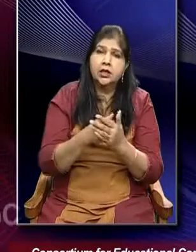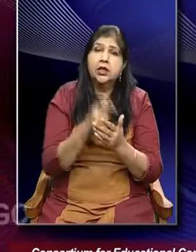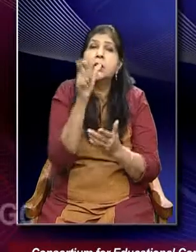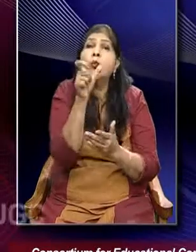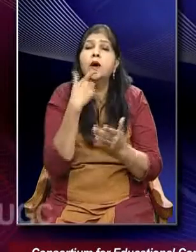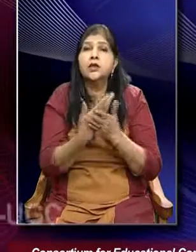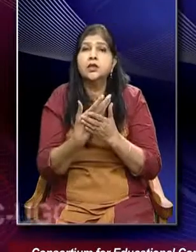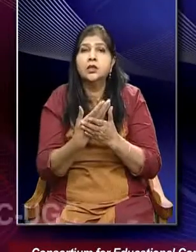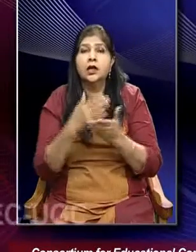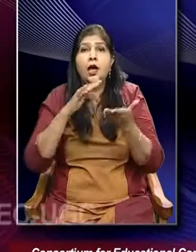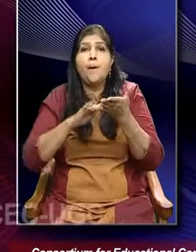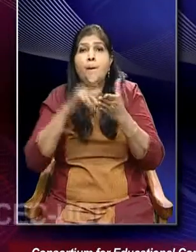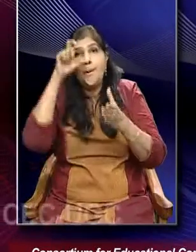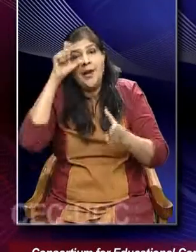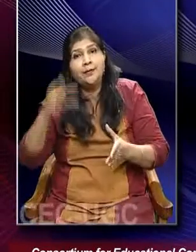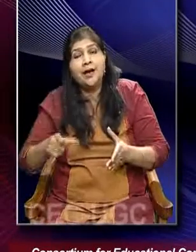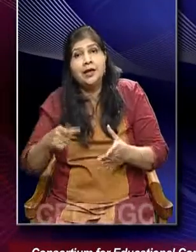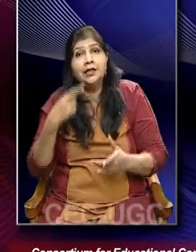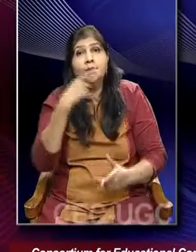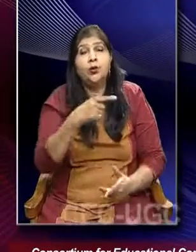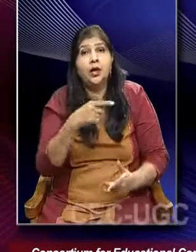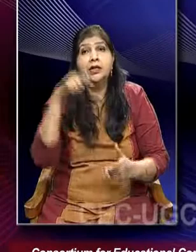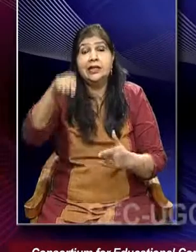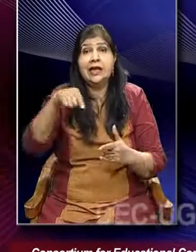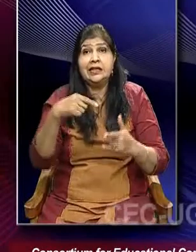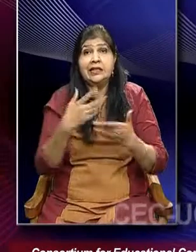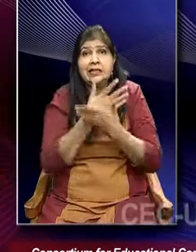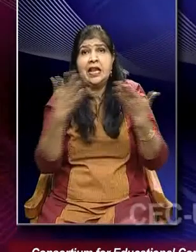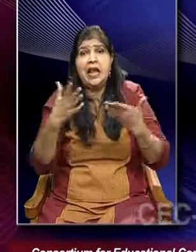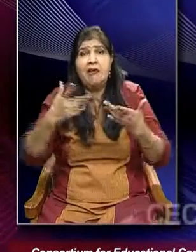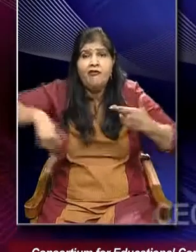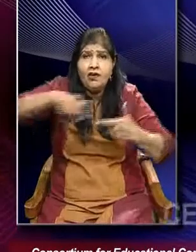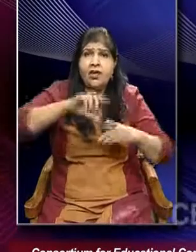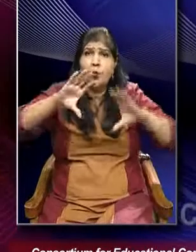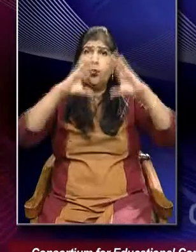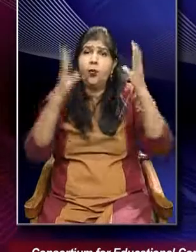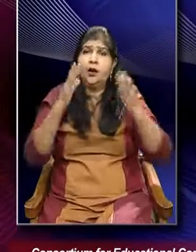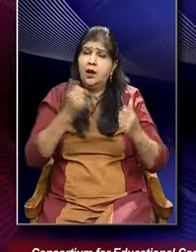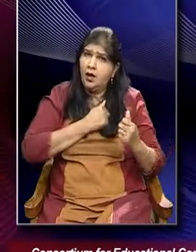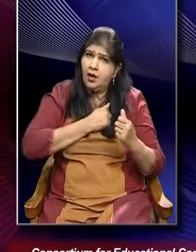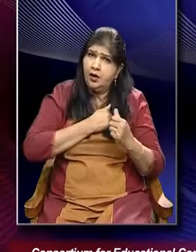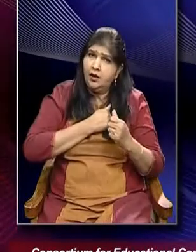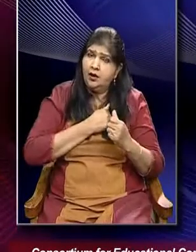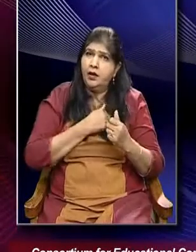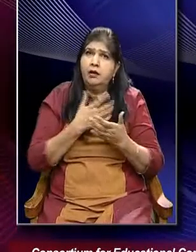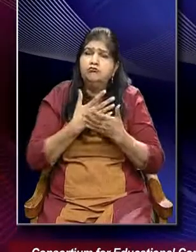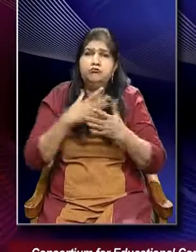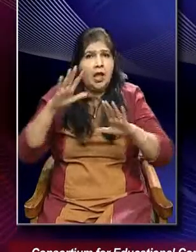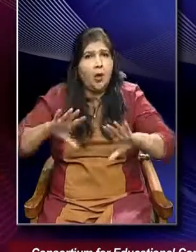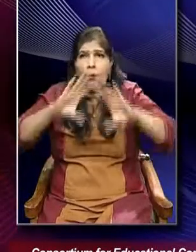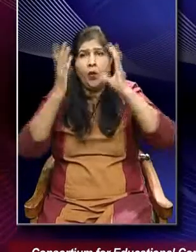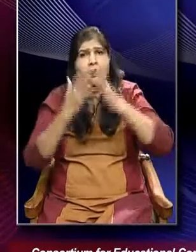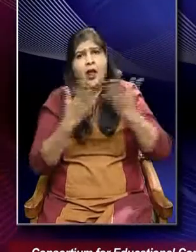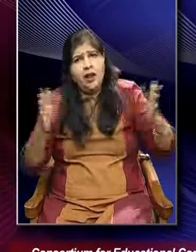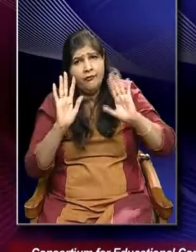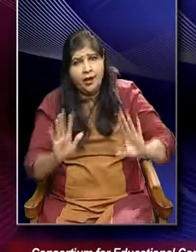of Mahatma Gandhi ji, that there is enough in the world for our needs but not